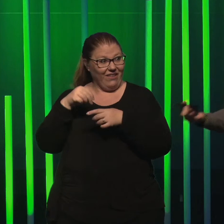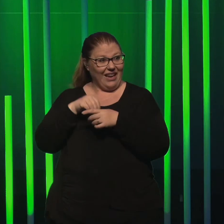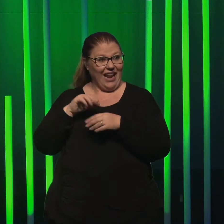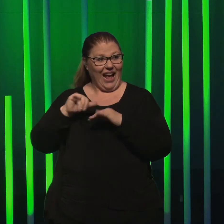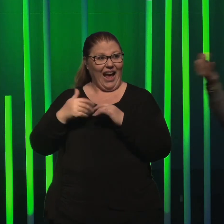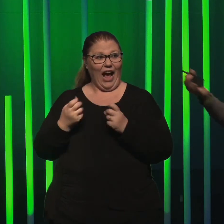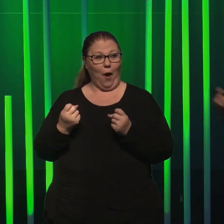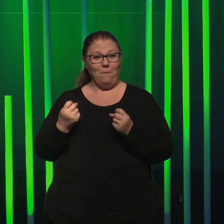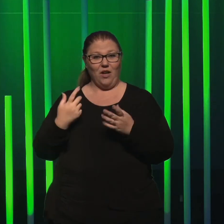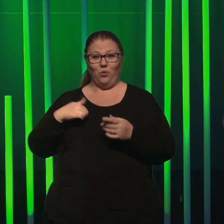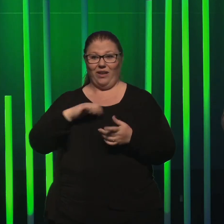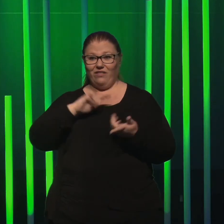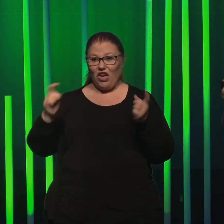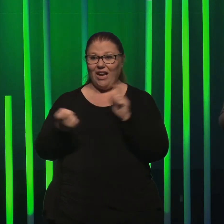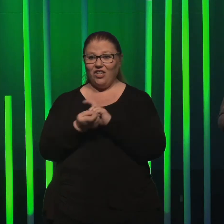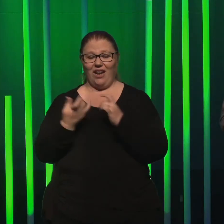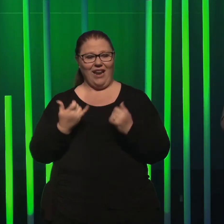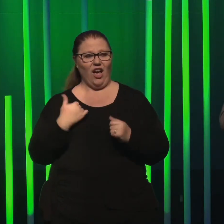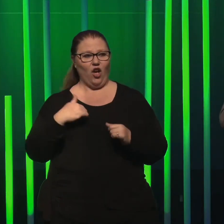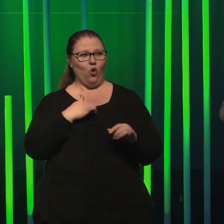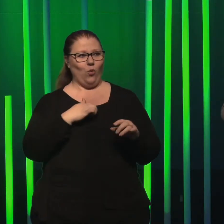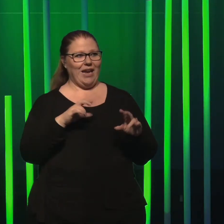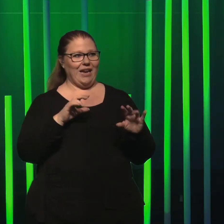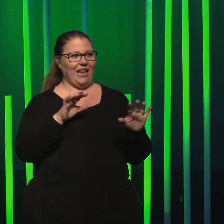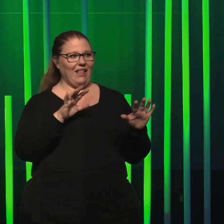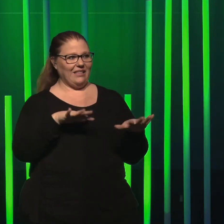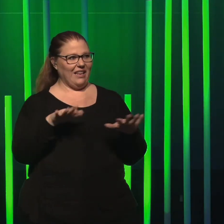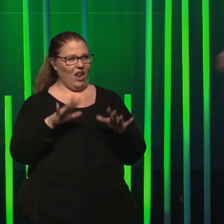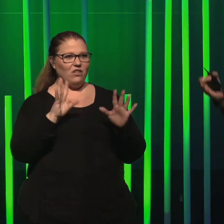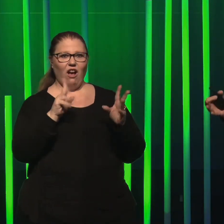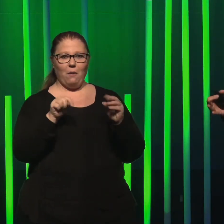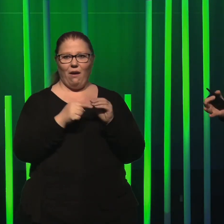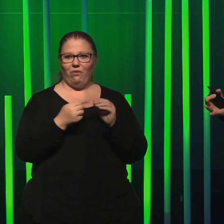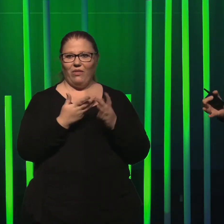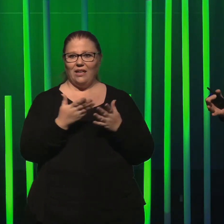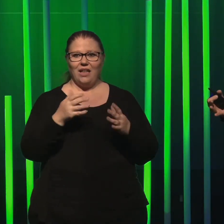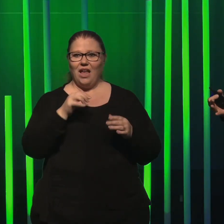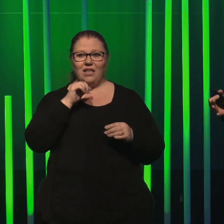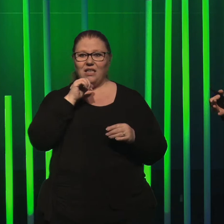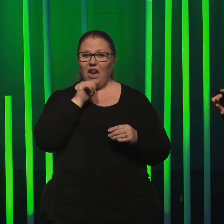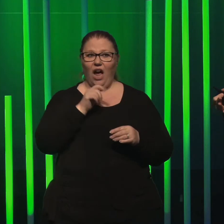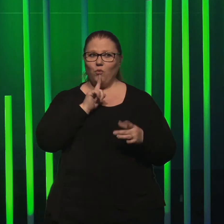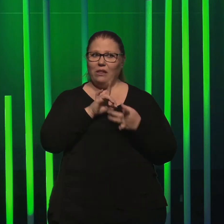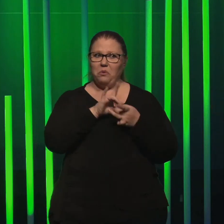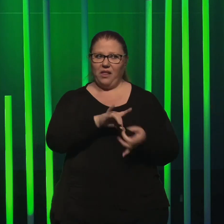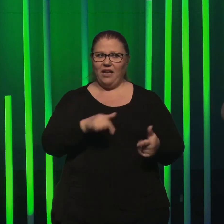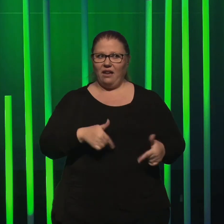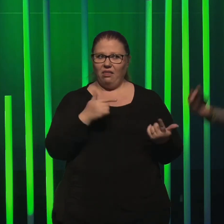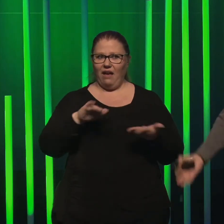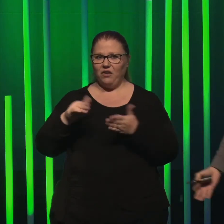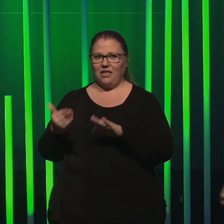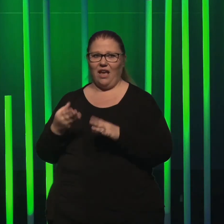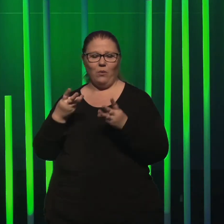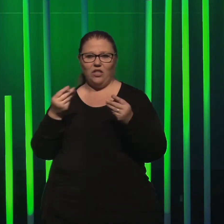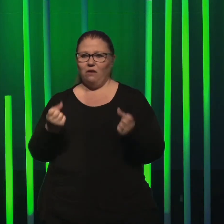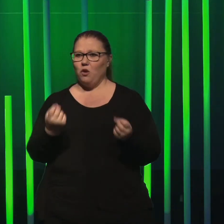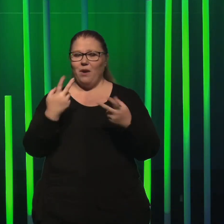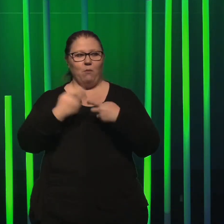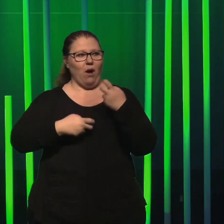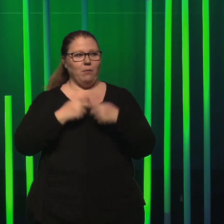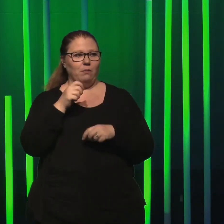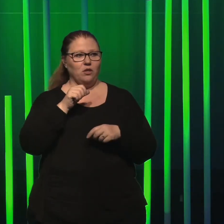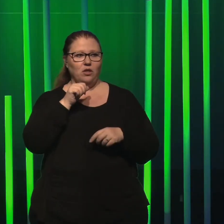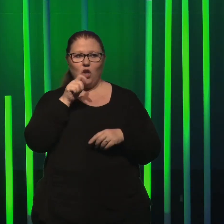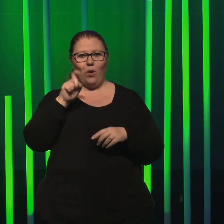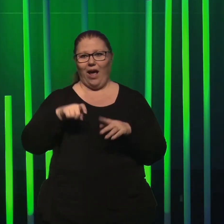as humans, that now we can sit around and talk about things that have no matter of life and death. We've been able to solve so many problems because we don't have to run away